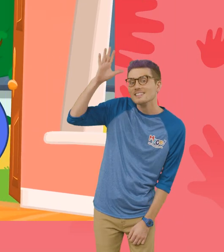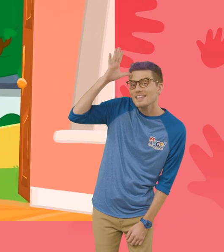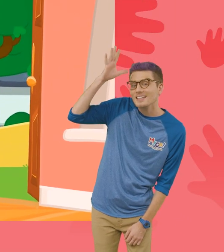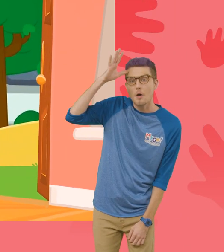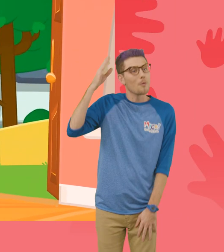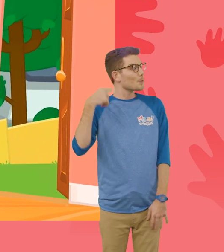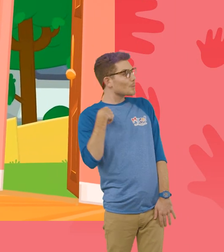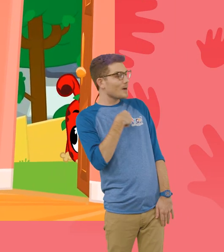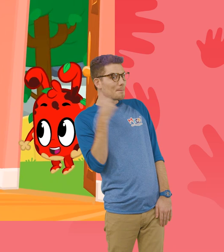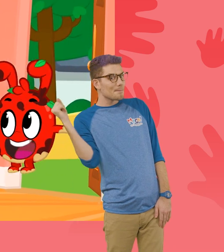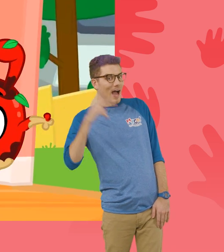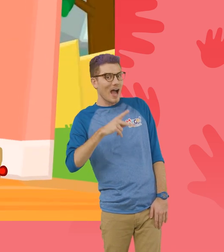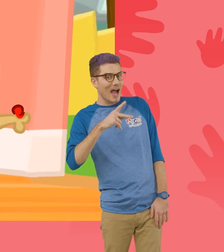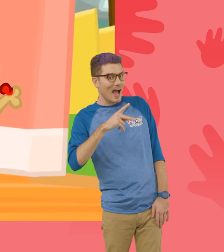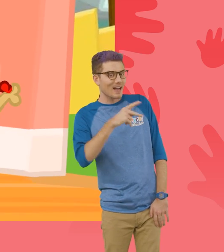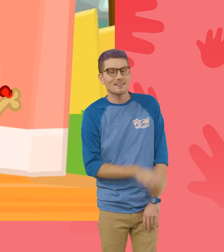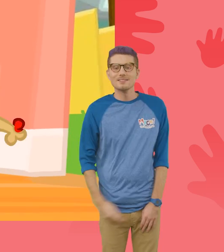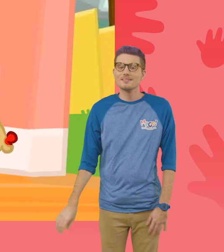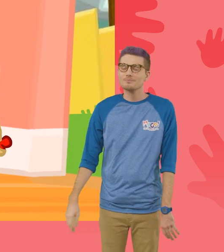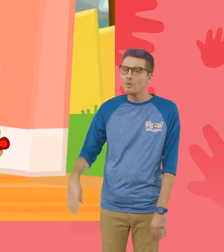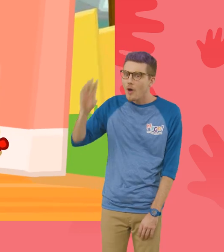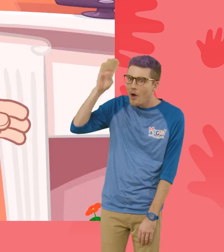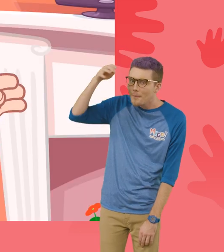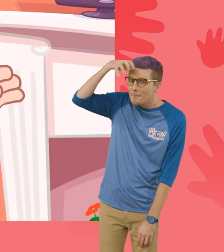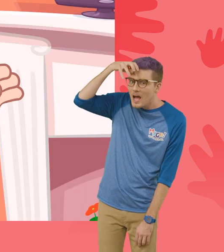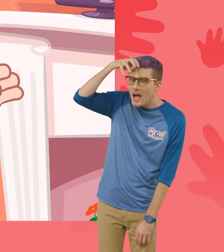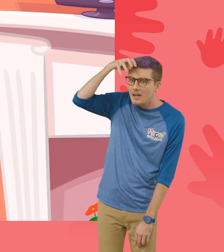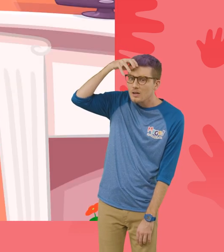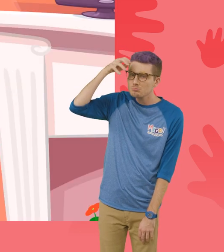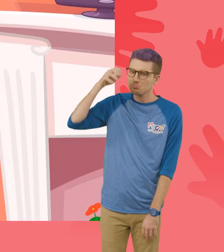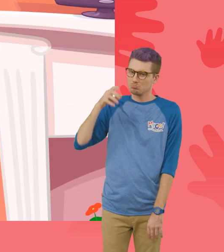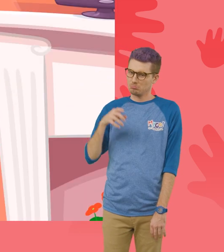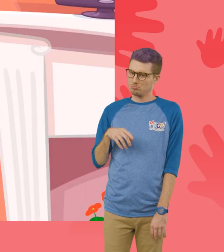Hello, Daddy. We're back. Hi, Mila and...